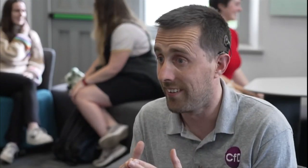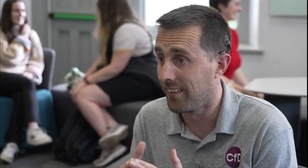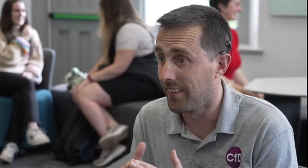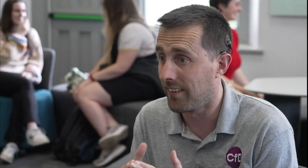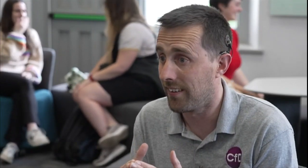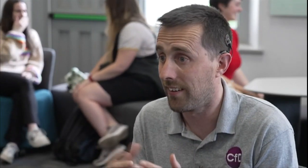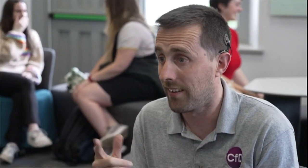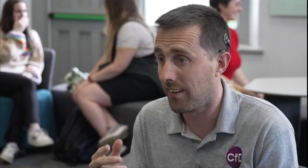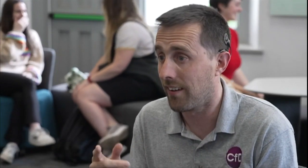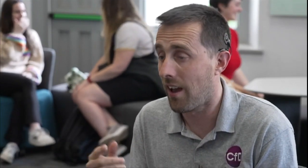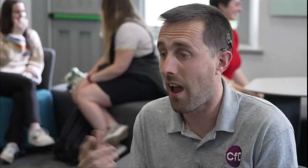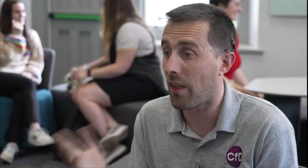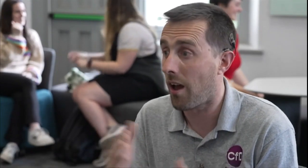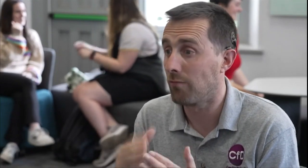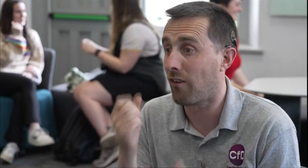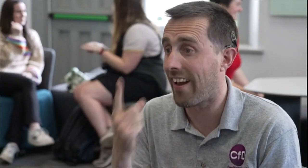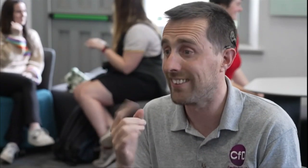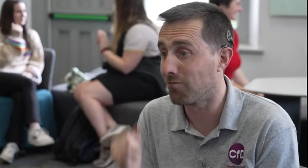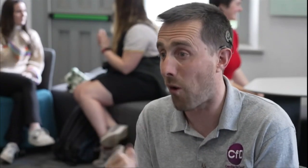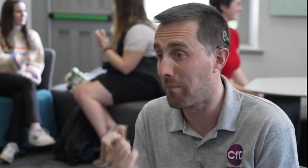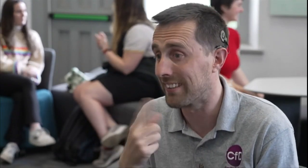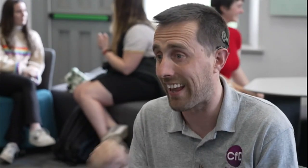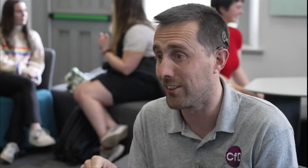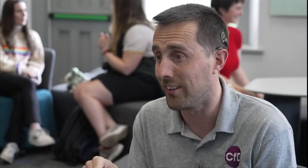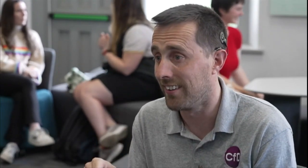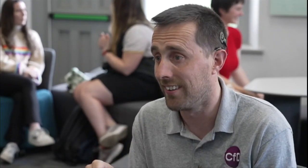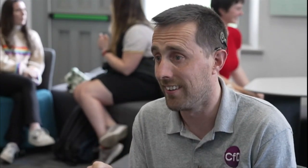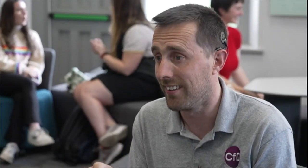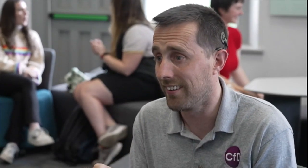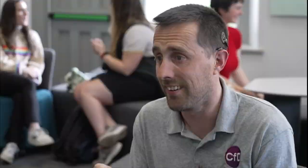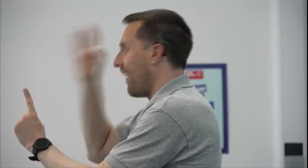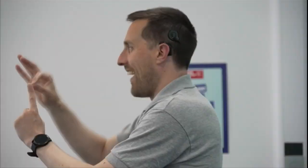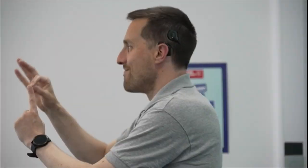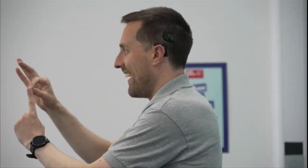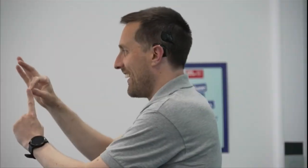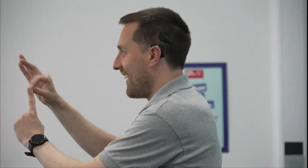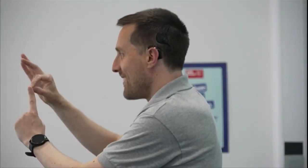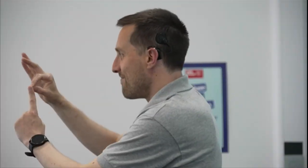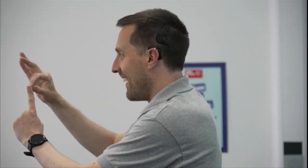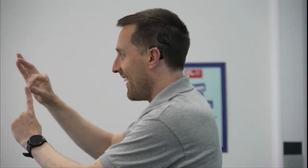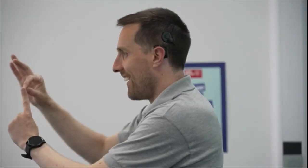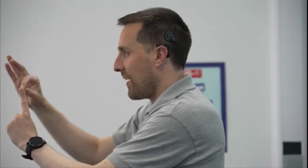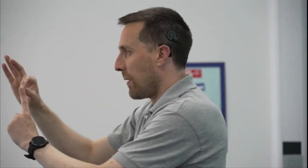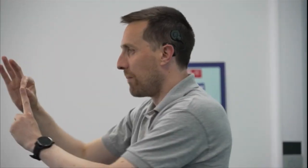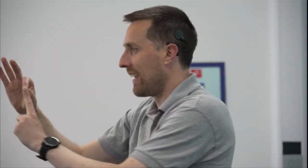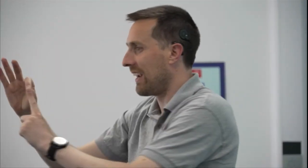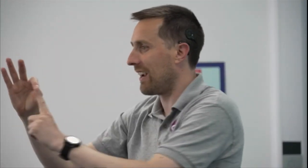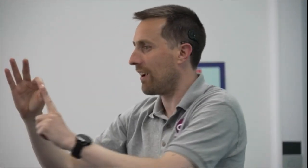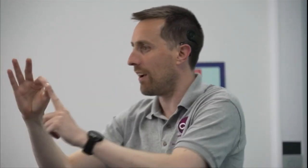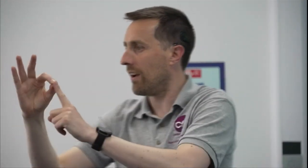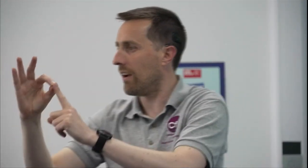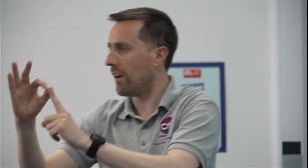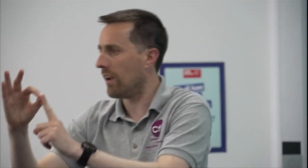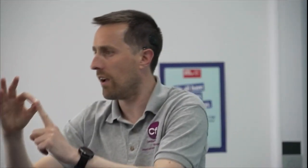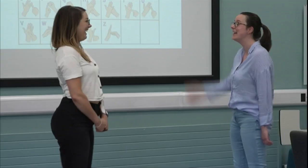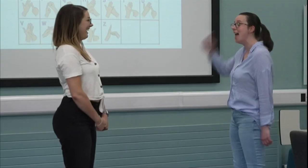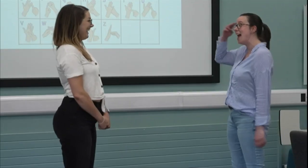as arriving home, we realised that it was the wrong medication completely. Since January, Mark has trained